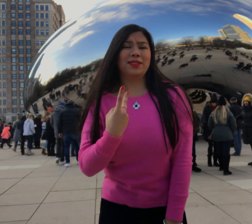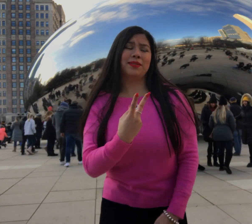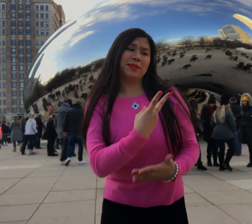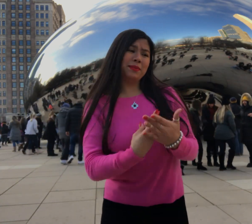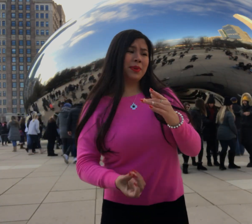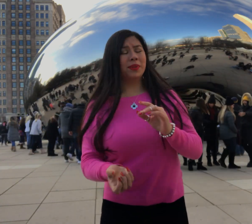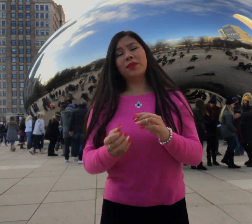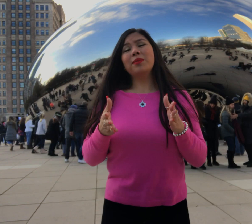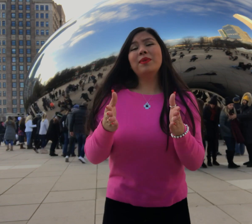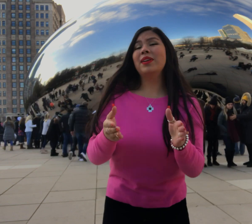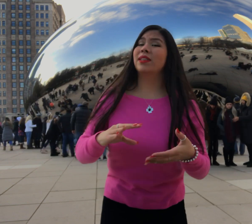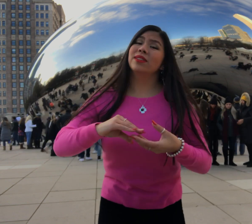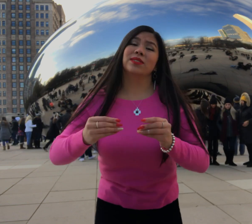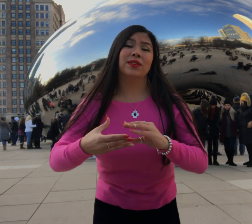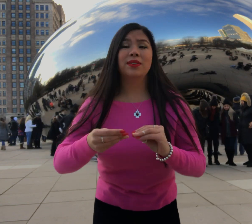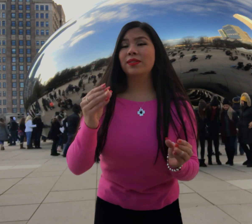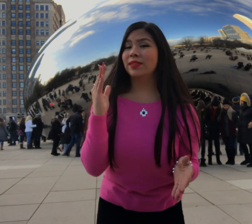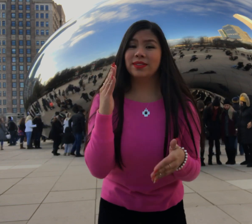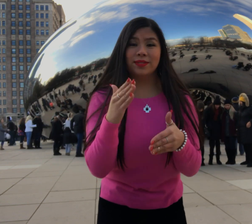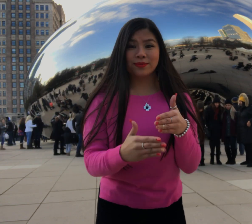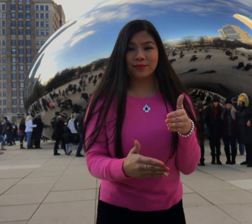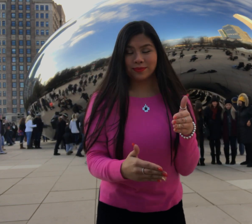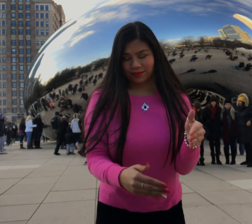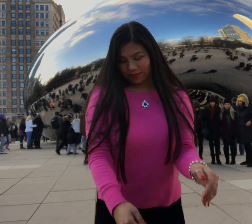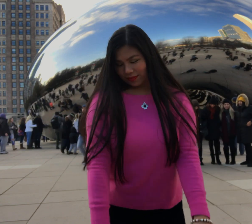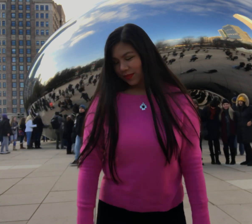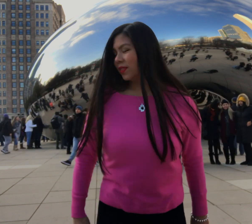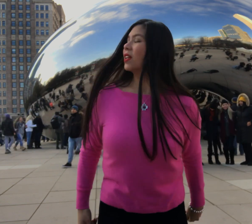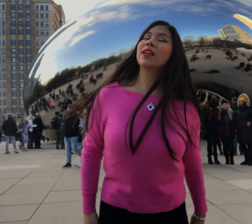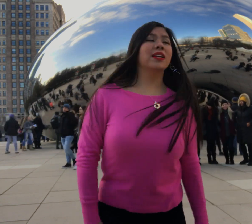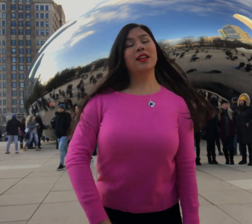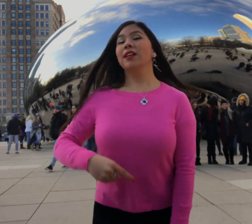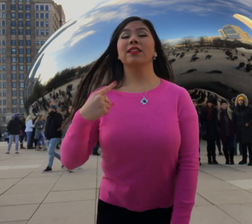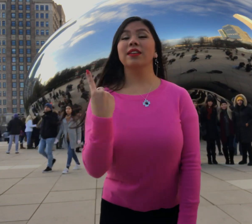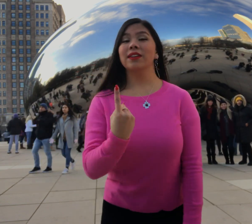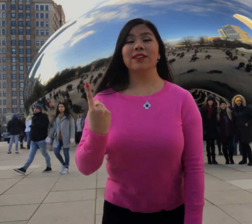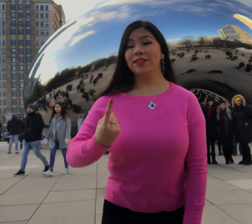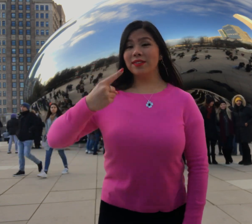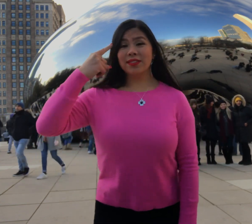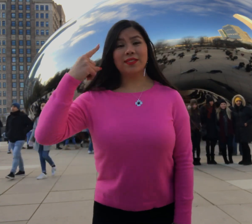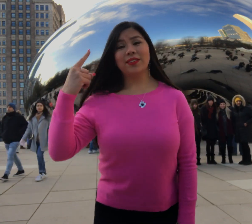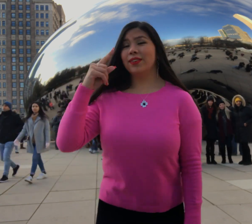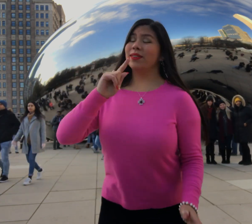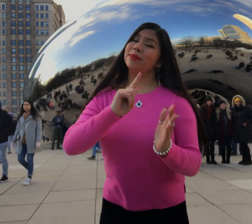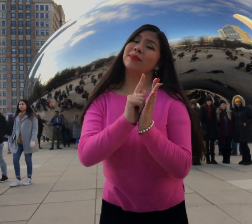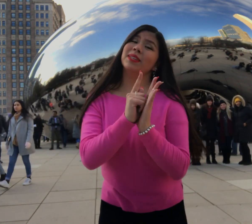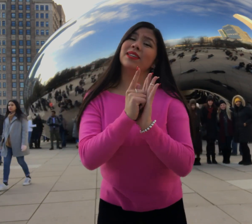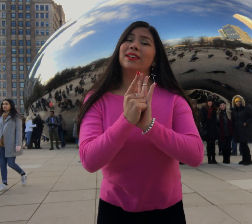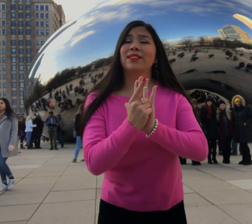think that we both know the way that this story ends Then only for a minute,